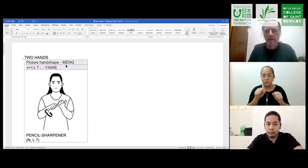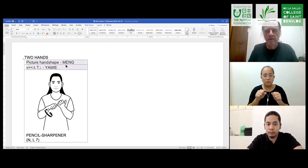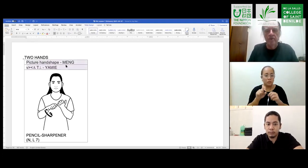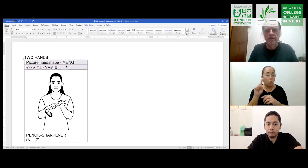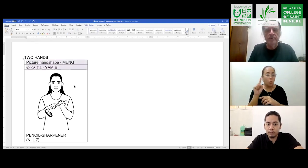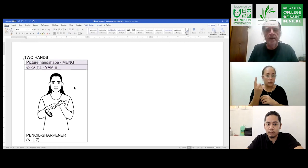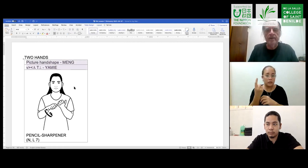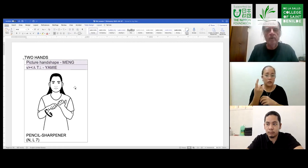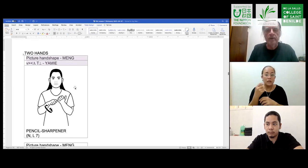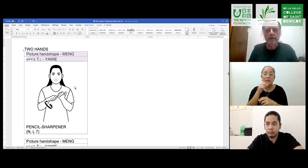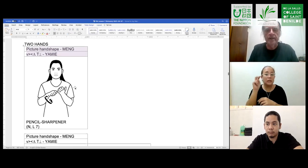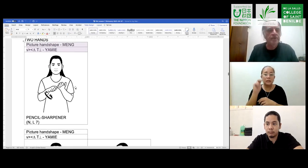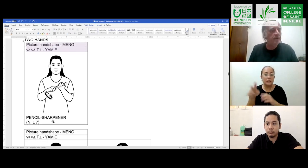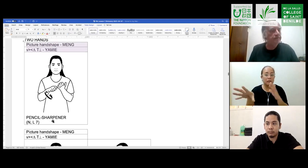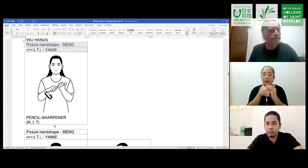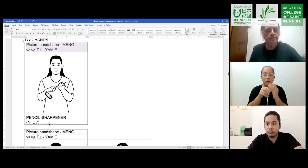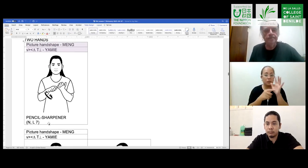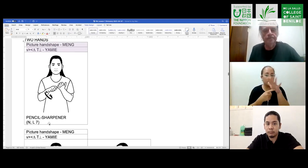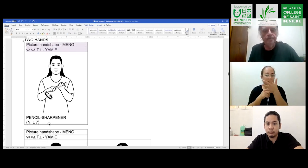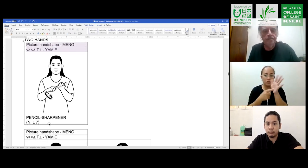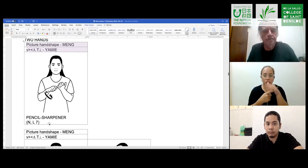you don't need to add the orientation.